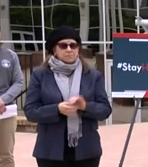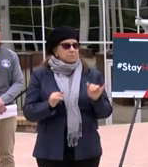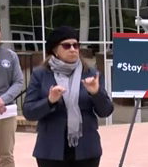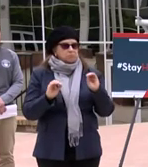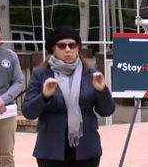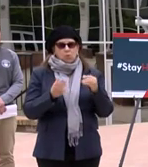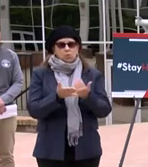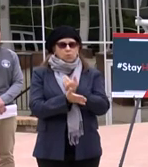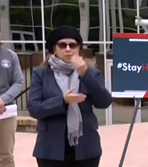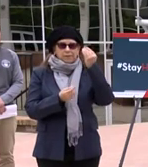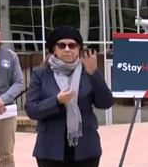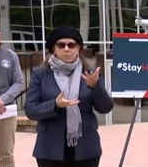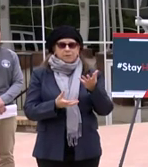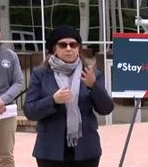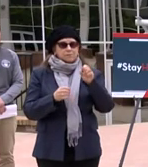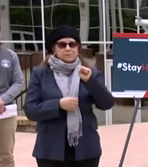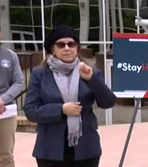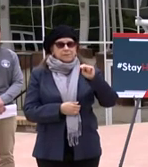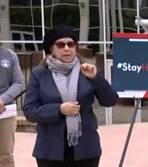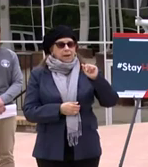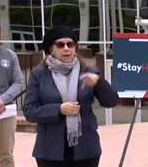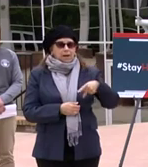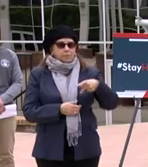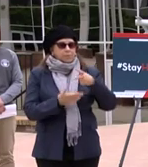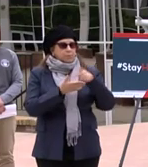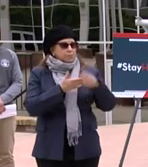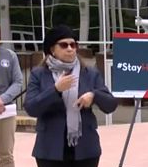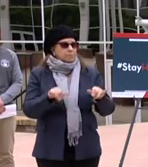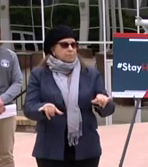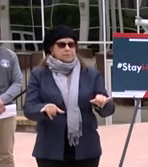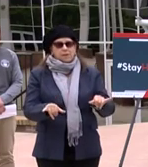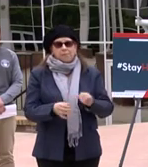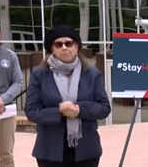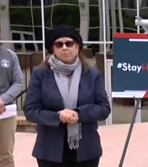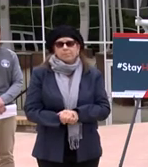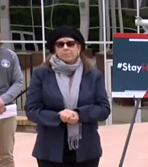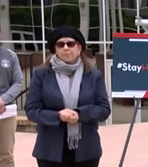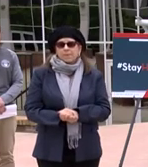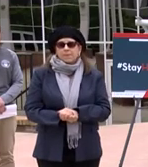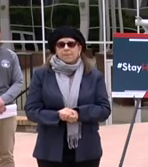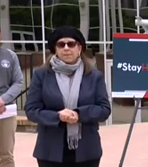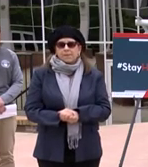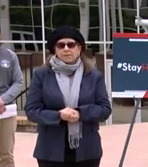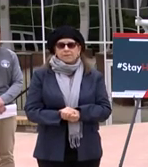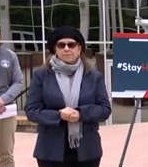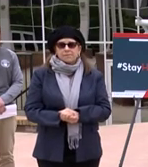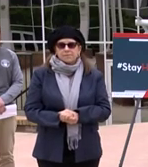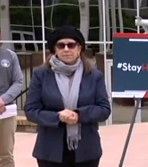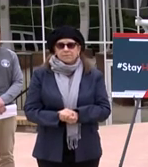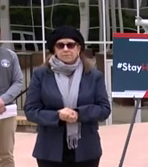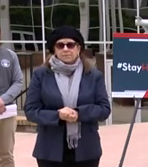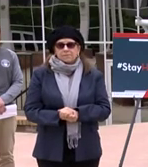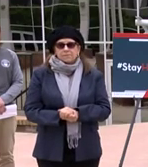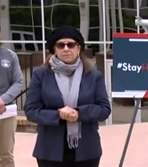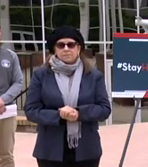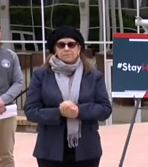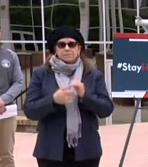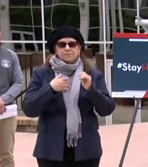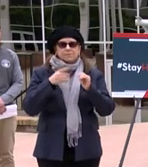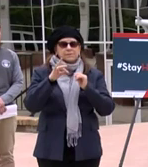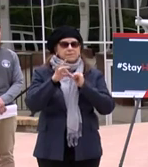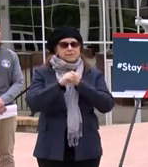become, early on, we extended any recertification deadlines for people who are getting